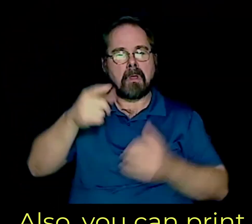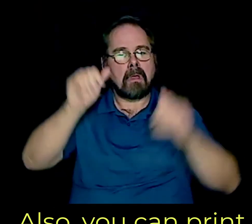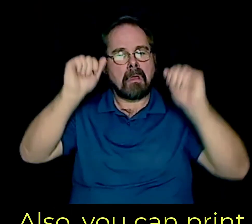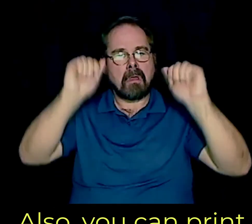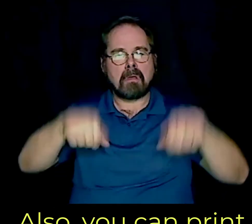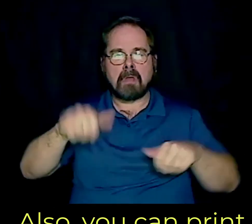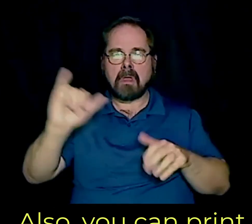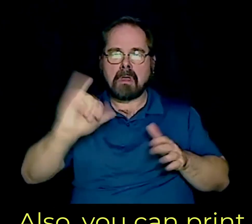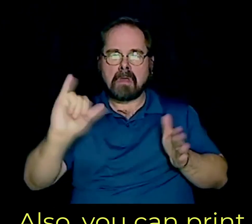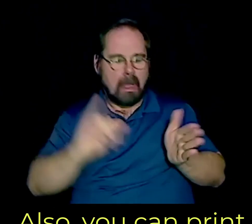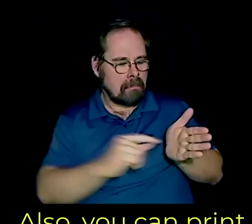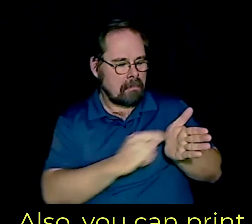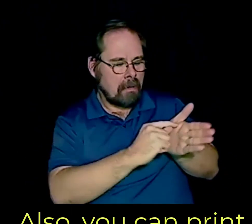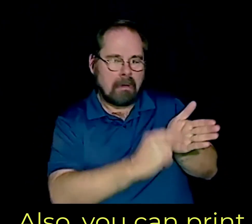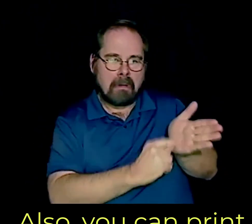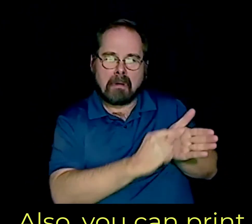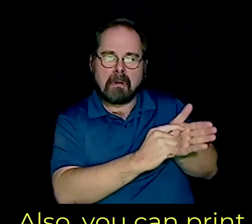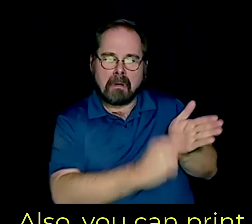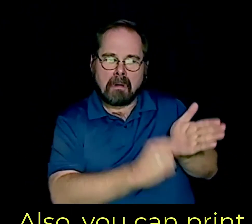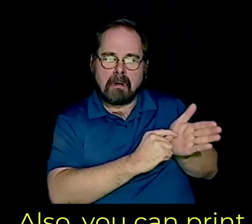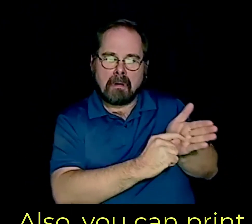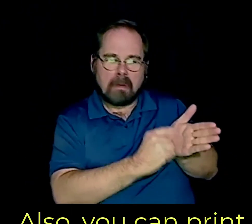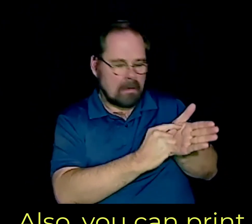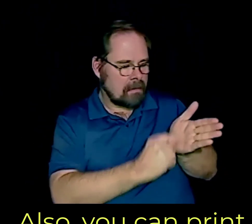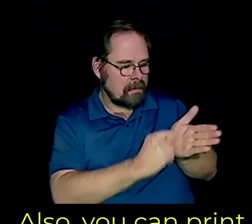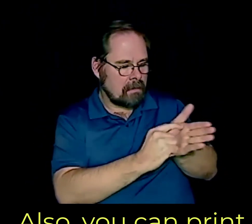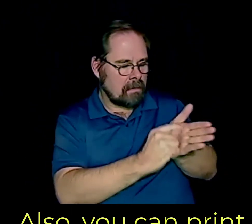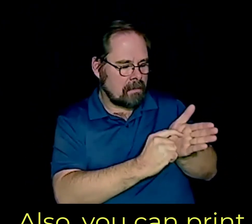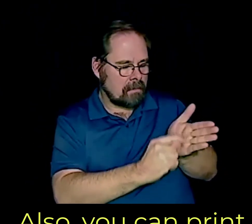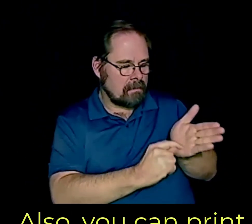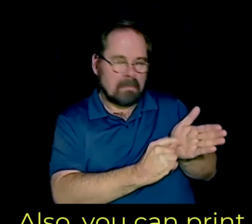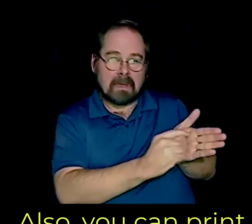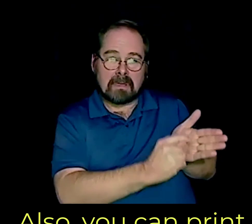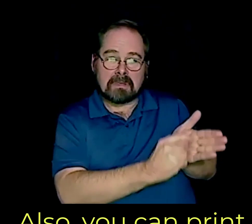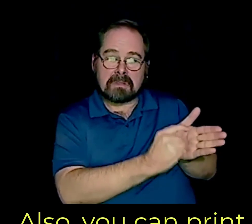You can also print capital letters on the palm.